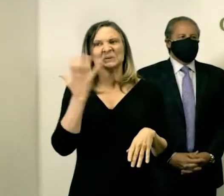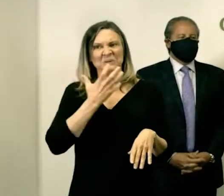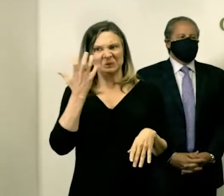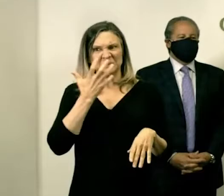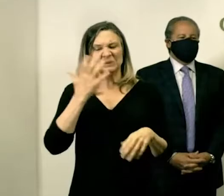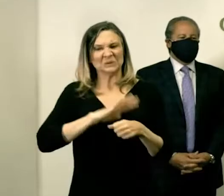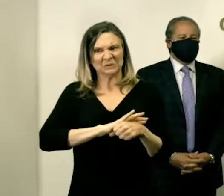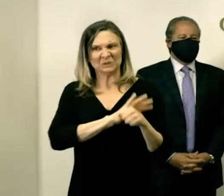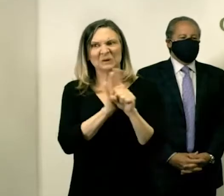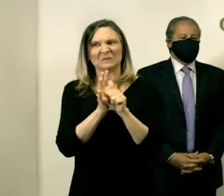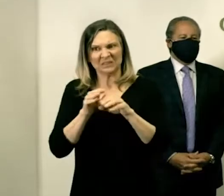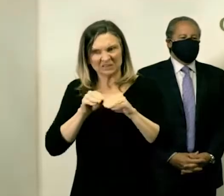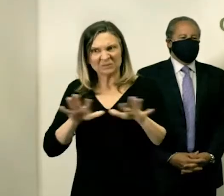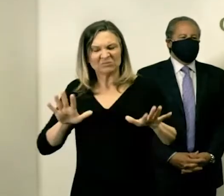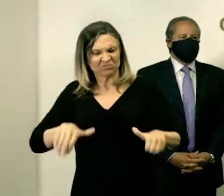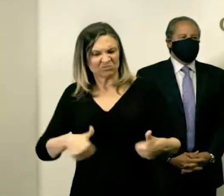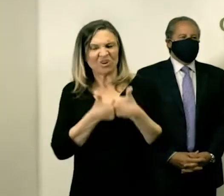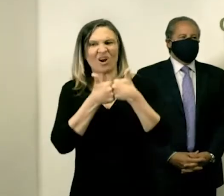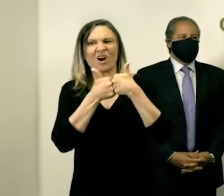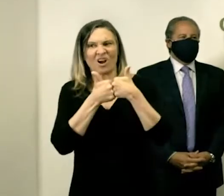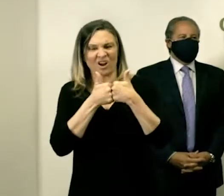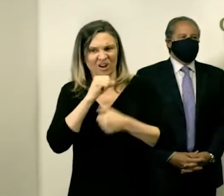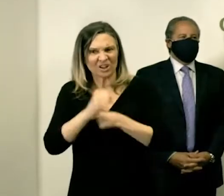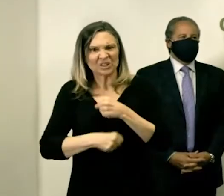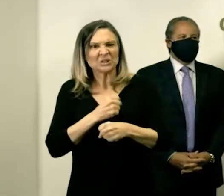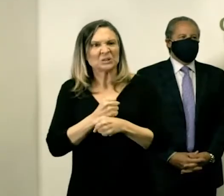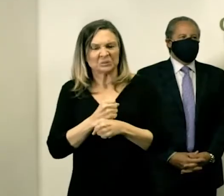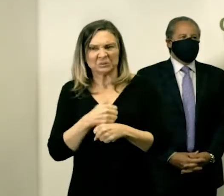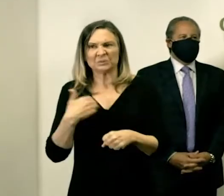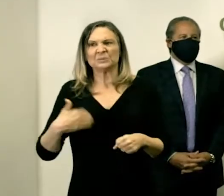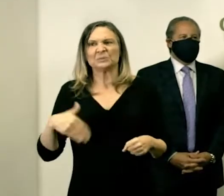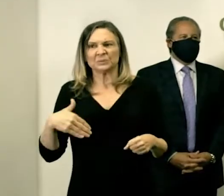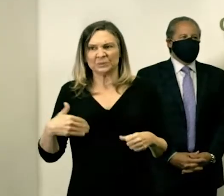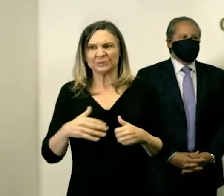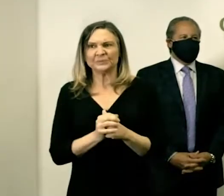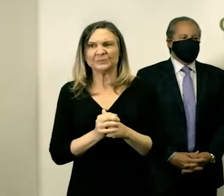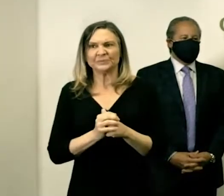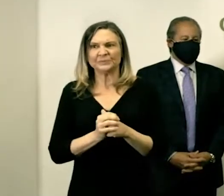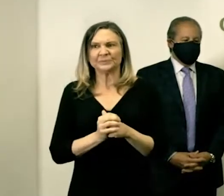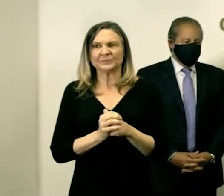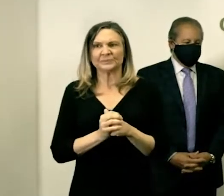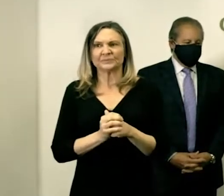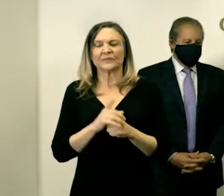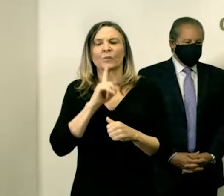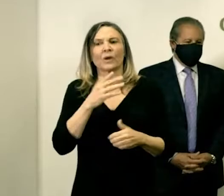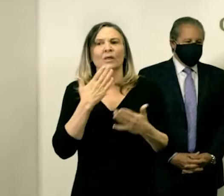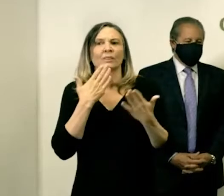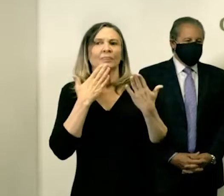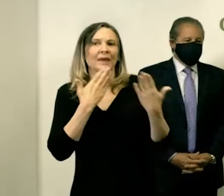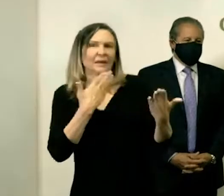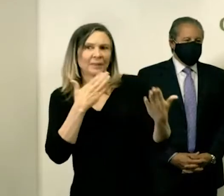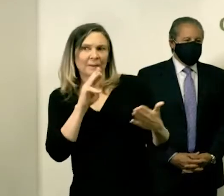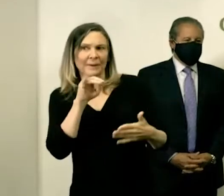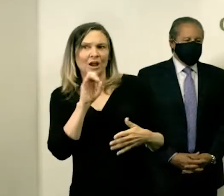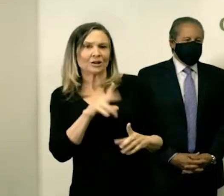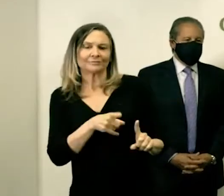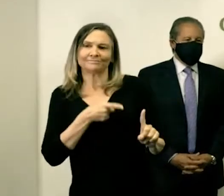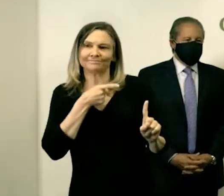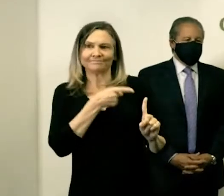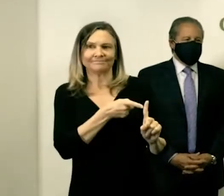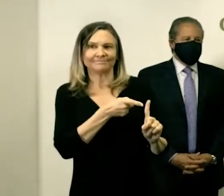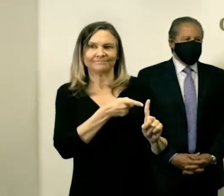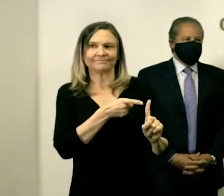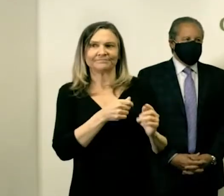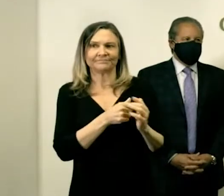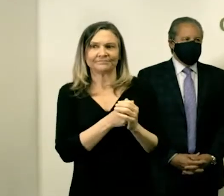has been a challenging year. It goes without saying, but there really is, and Mayor, thank you for making this point. There's not